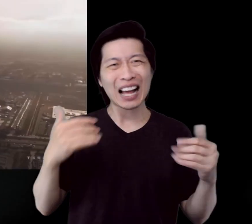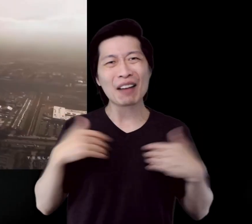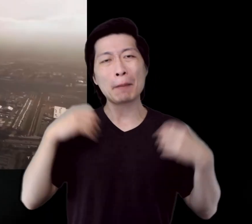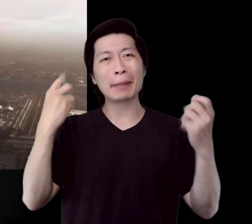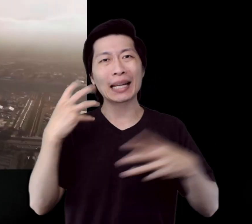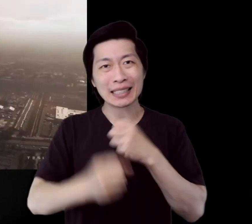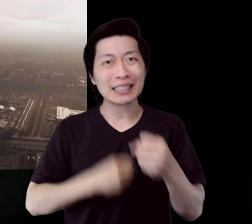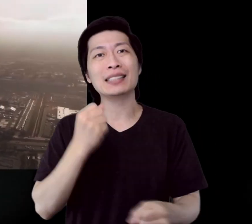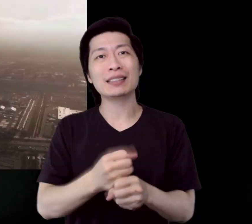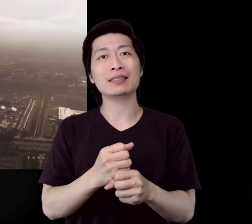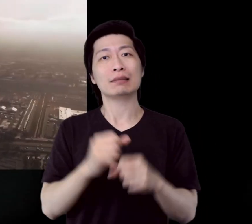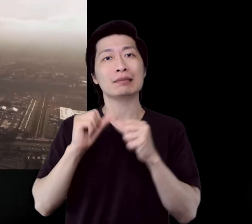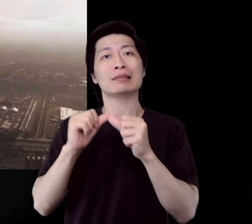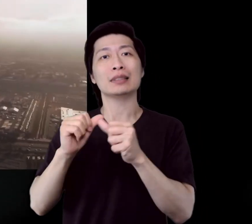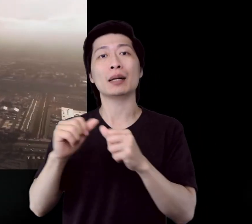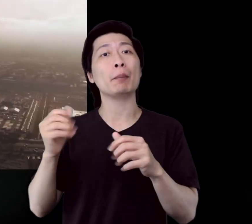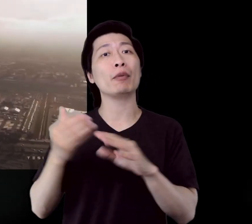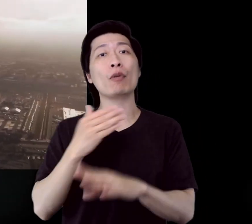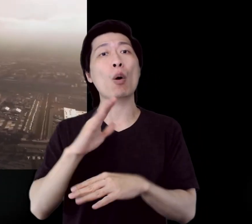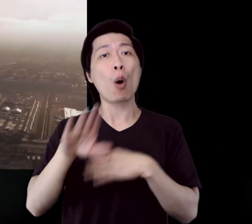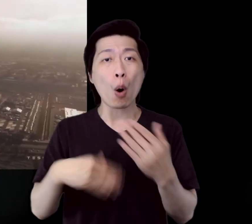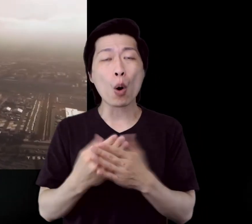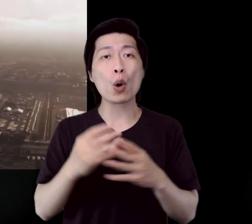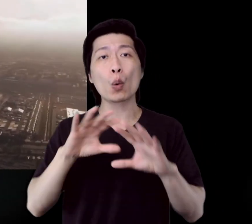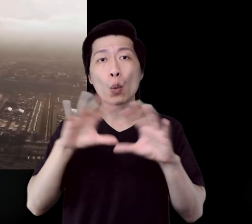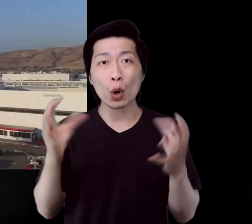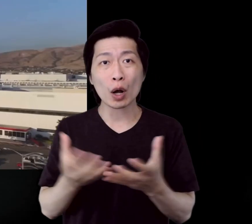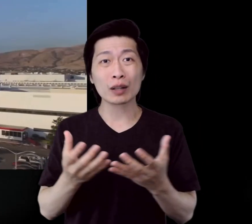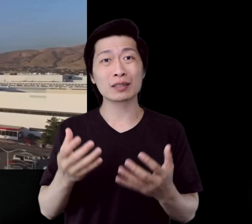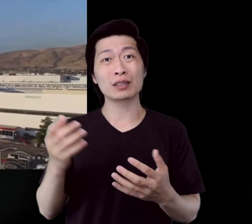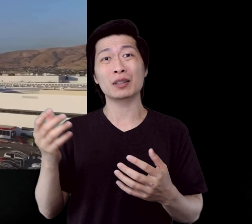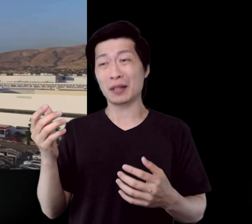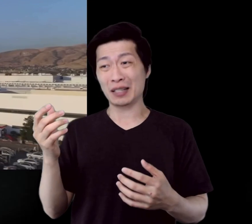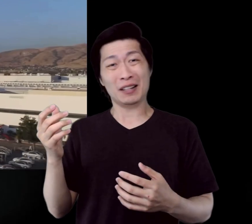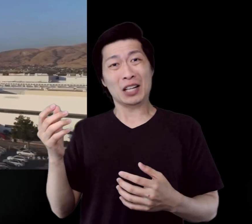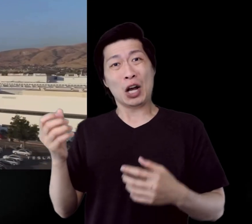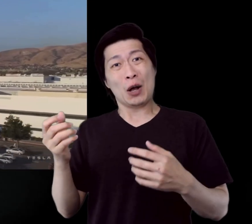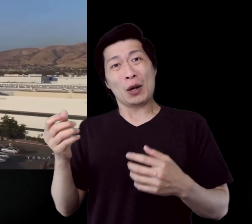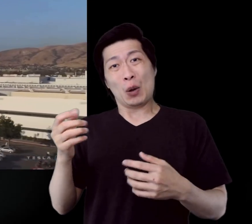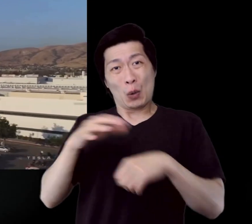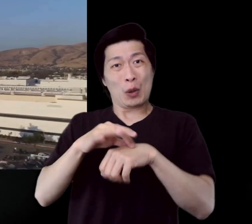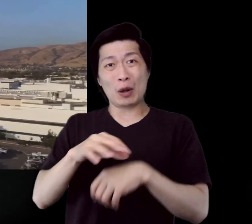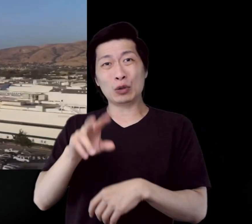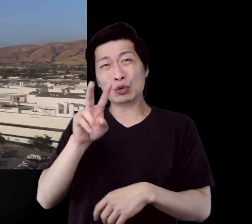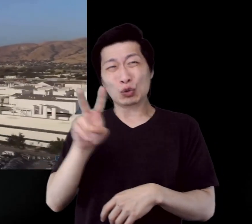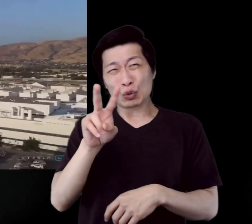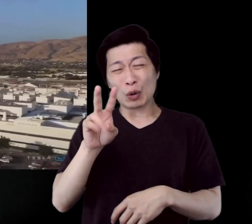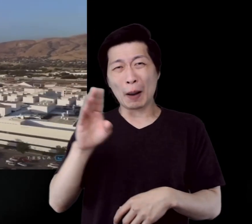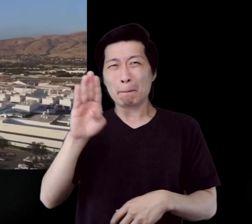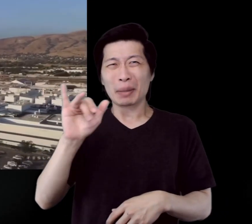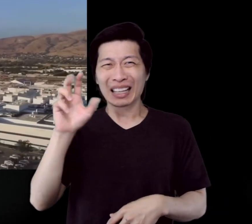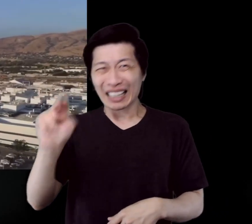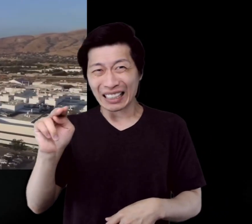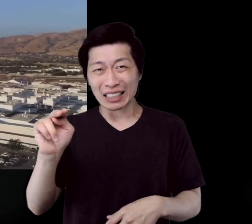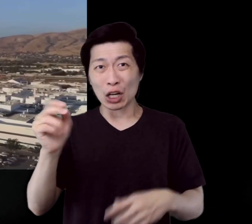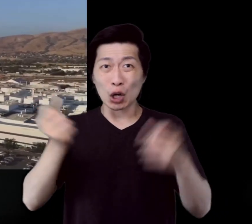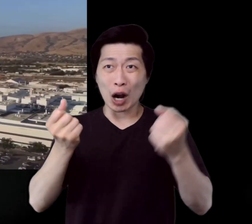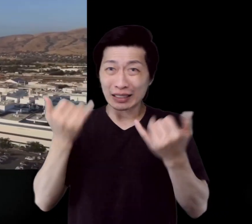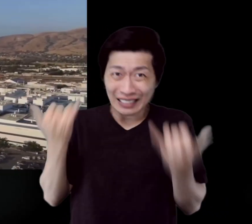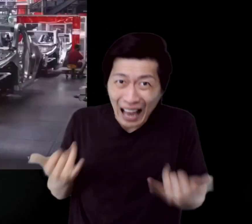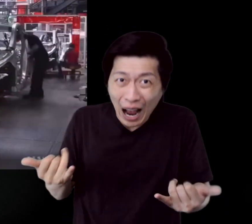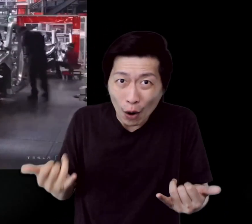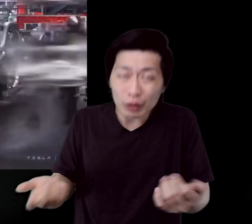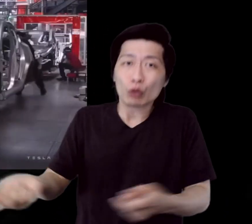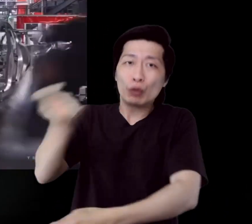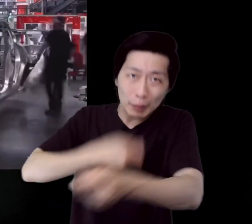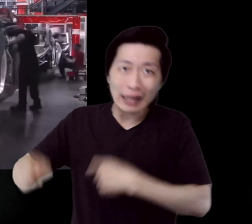have many years to go before the whole world's fleet of 2 billion ICE cars on the road are replaced. That